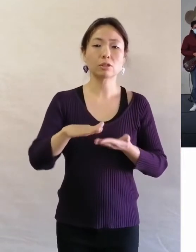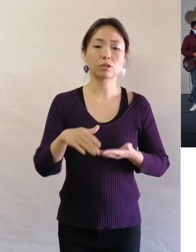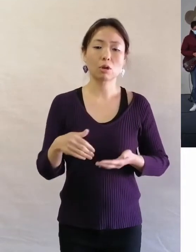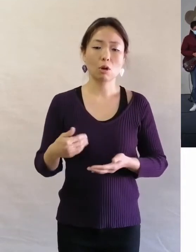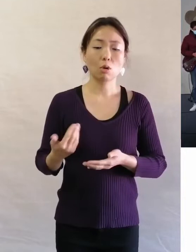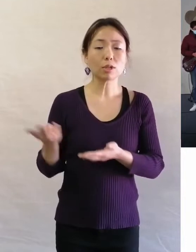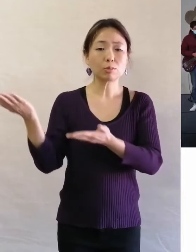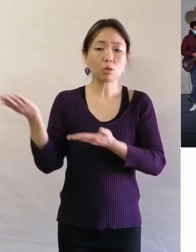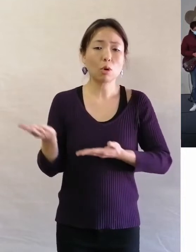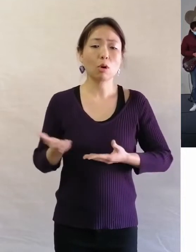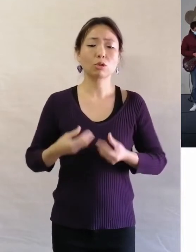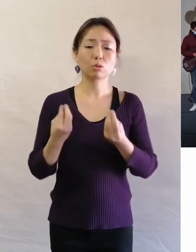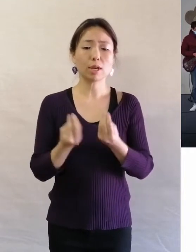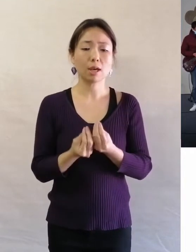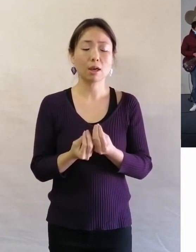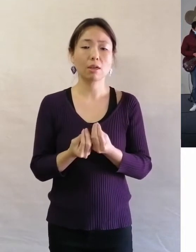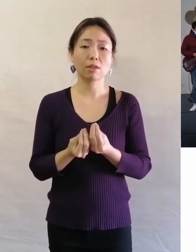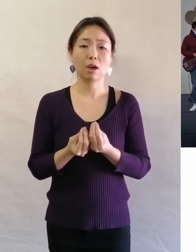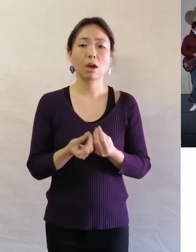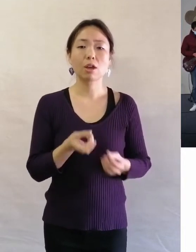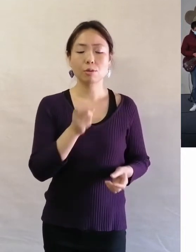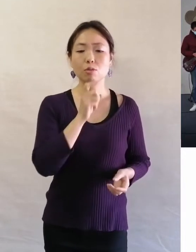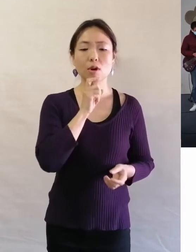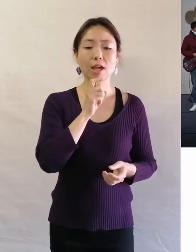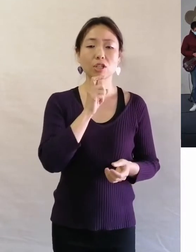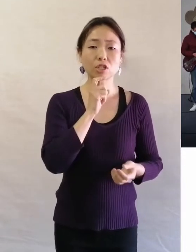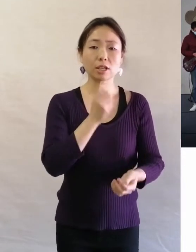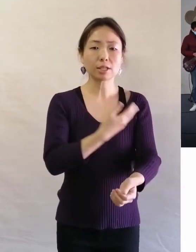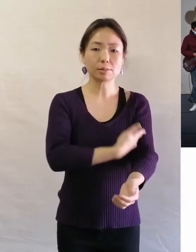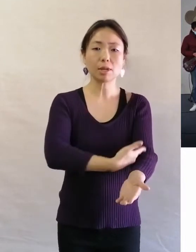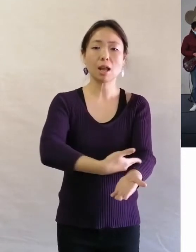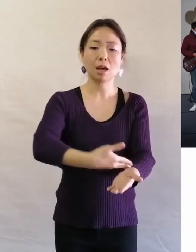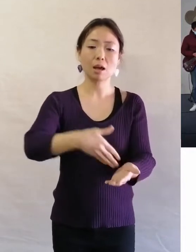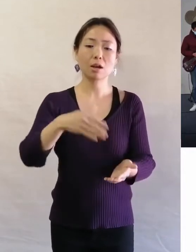Forgiveness was brought with the